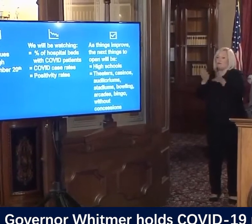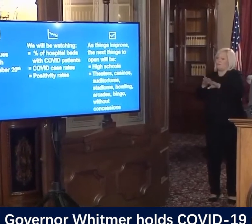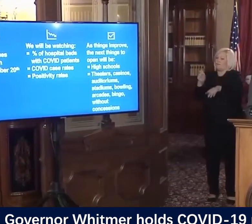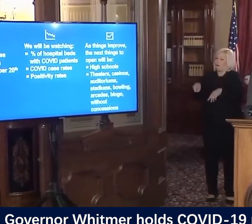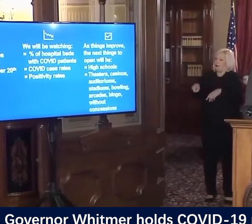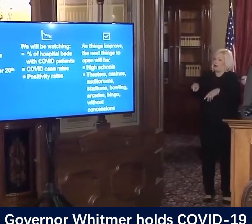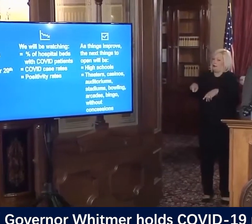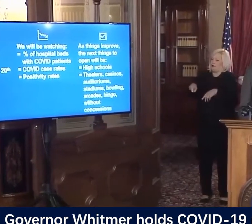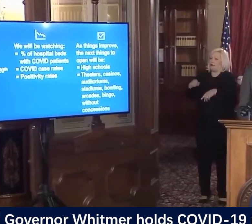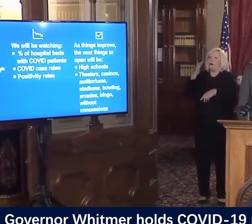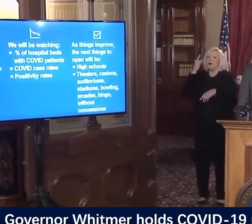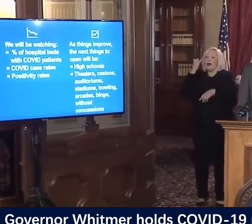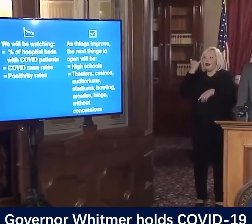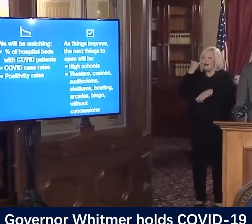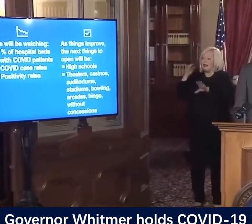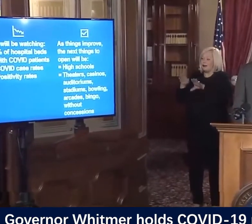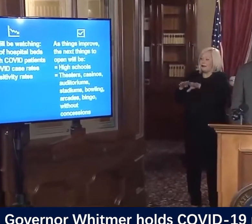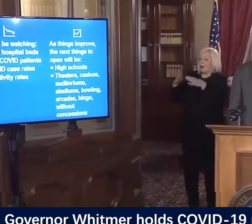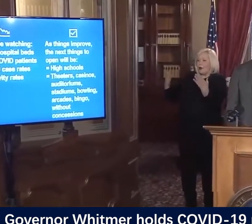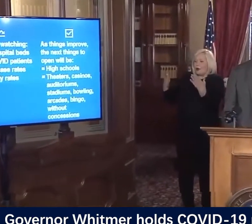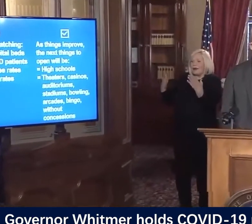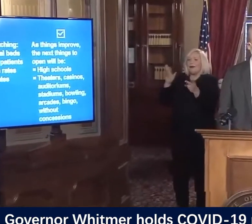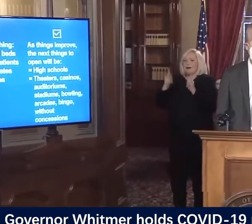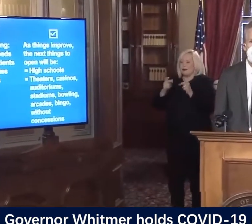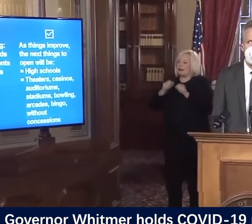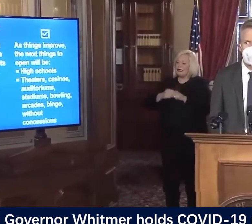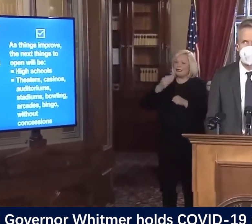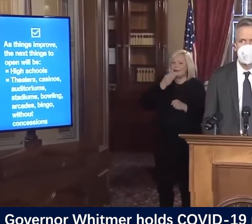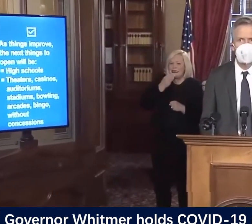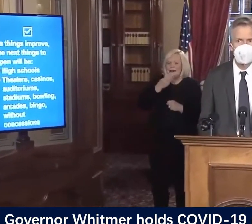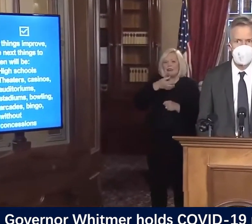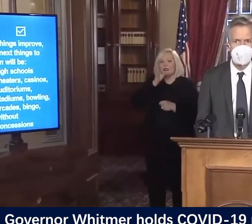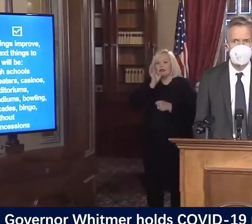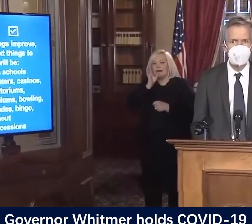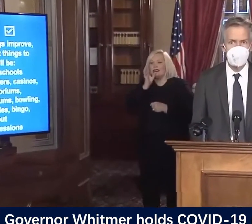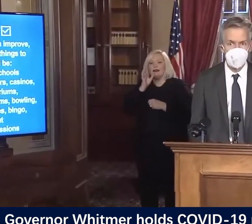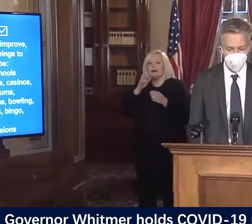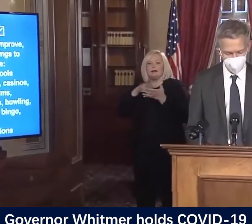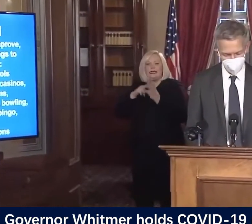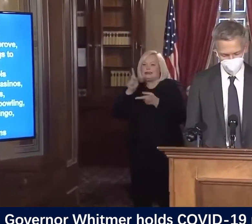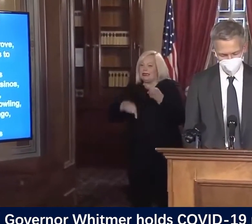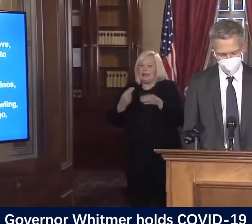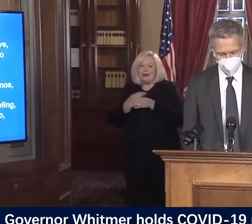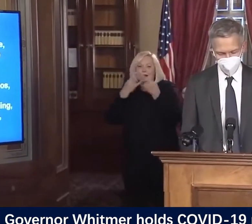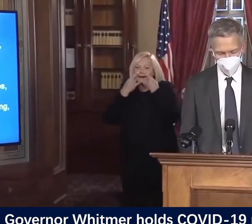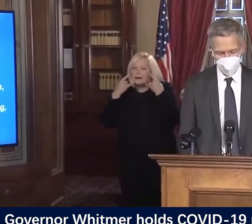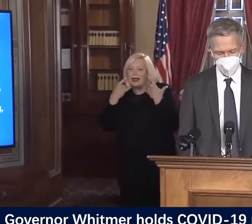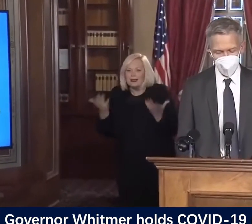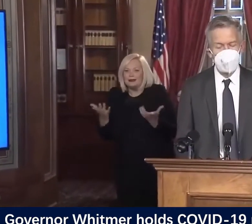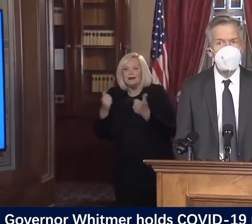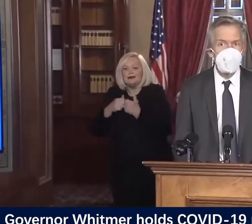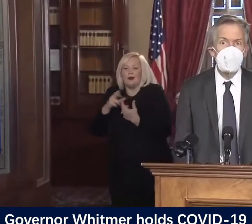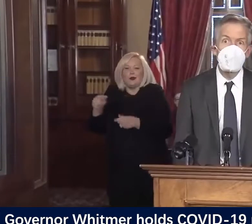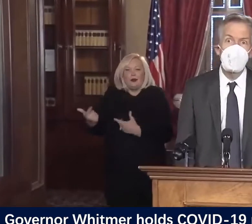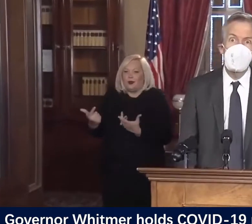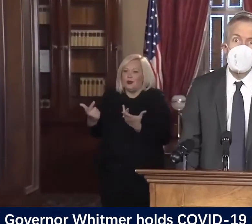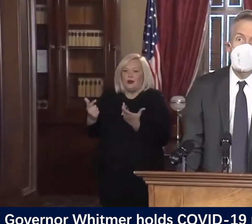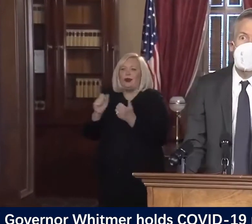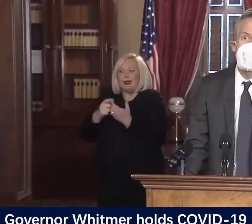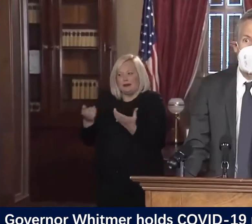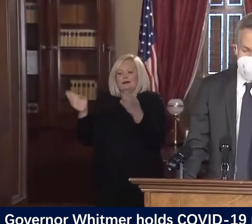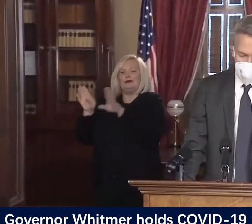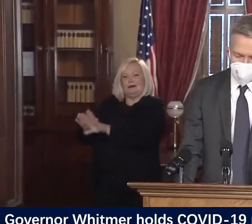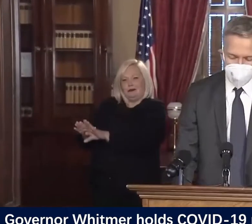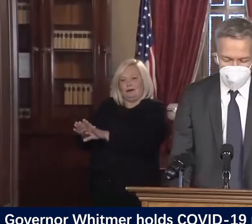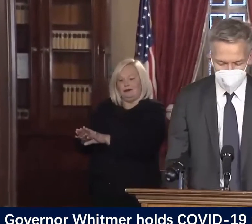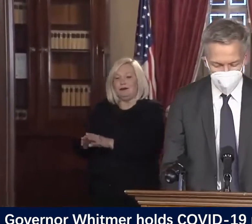to stay closed because if they're open, individuals are eating and drinking unmasked together. The science on eating